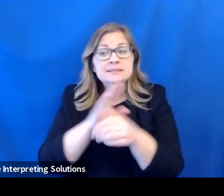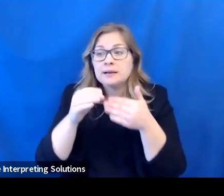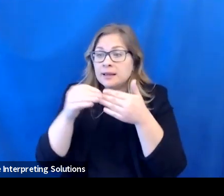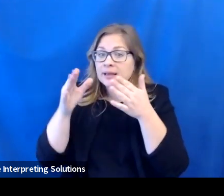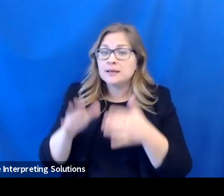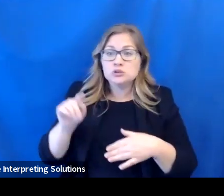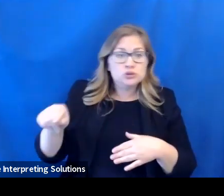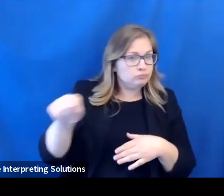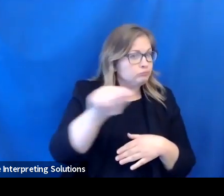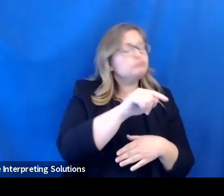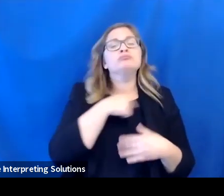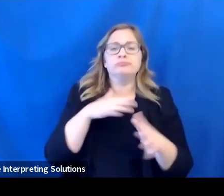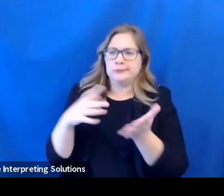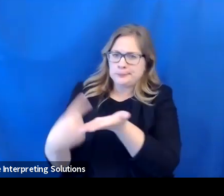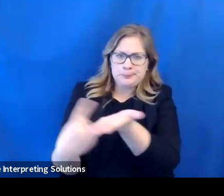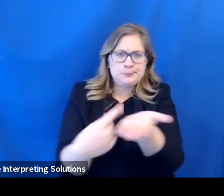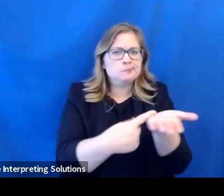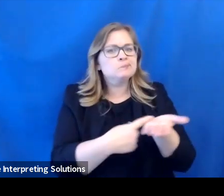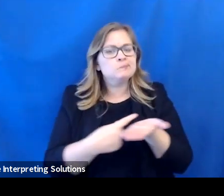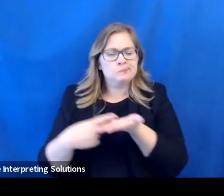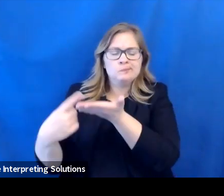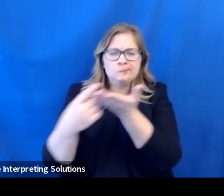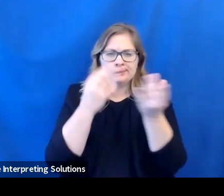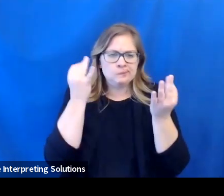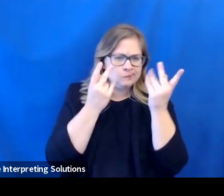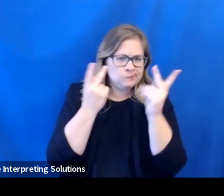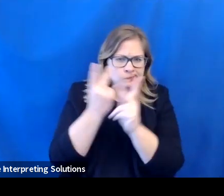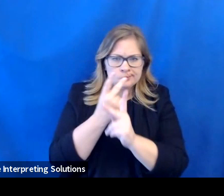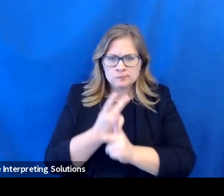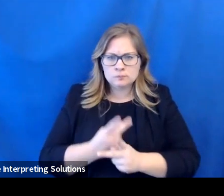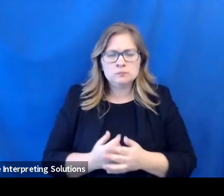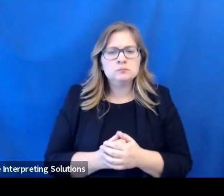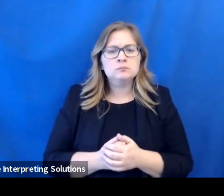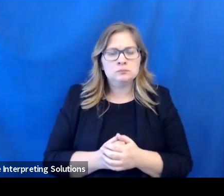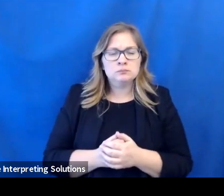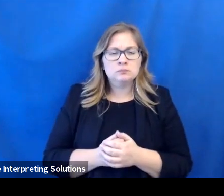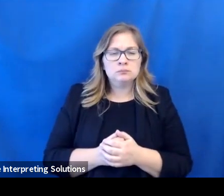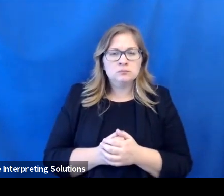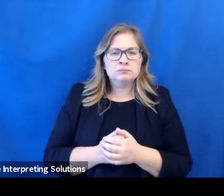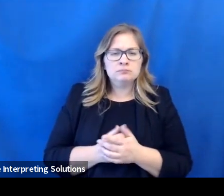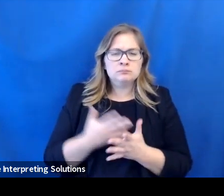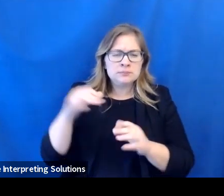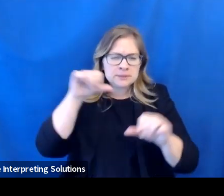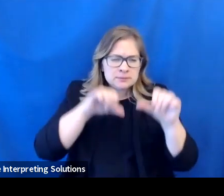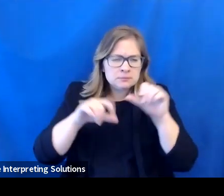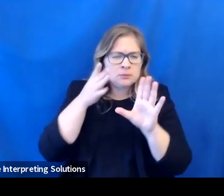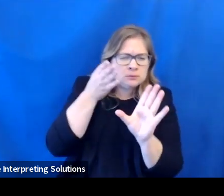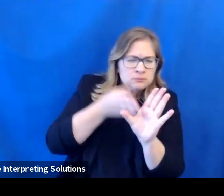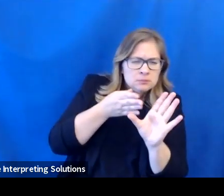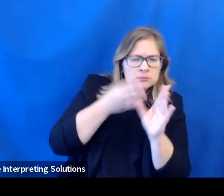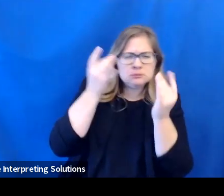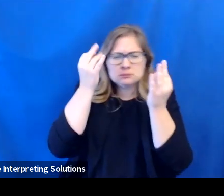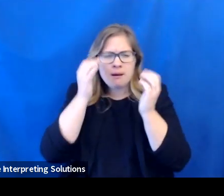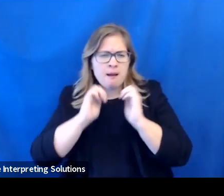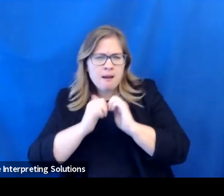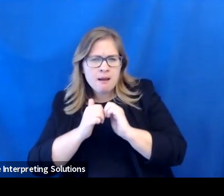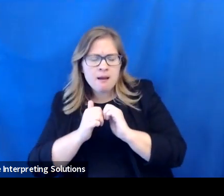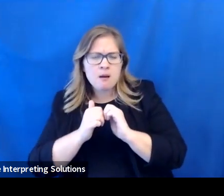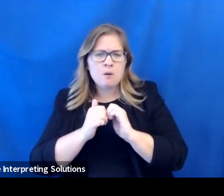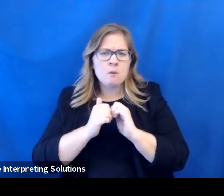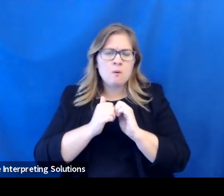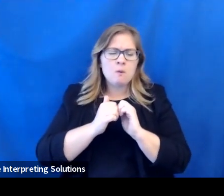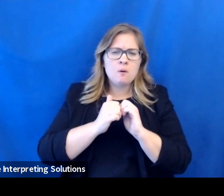psychology and talking to, social scientists about what is possible. and how do you do that? We started looking at that data